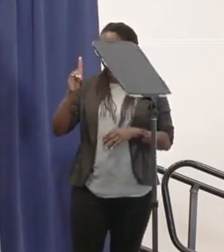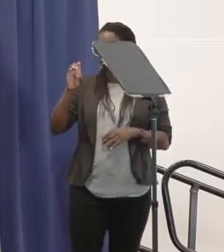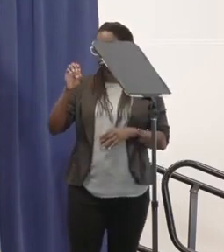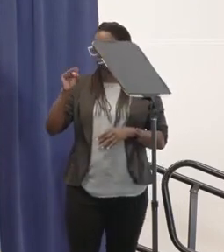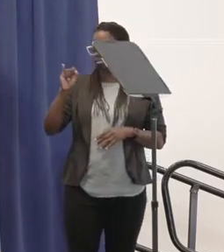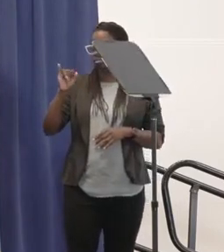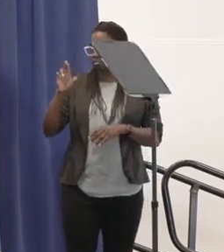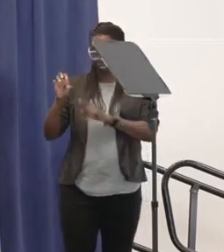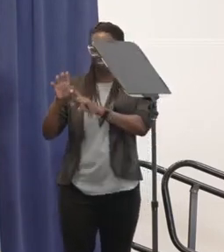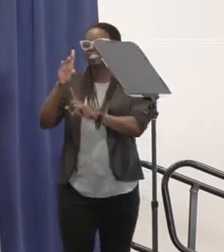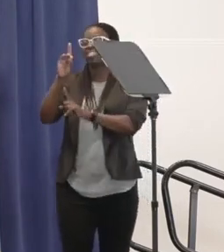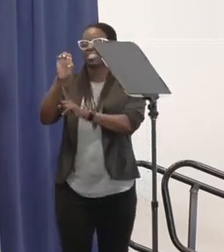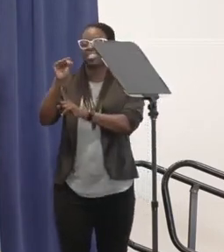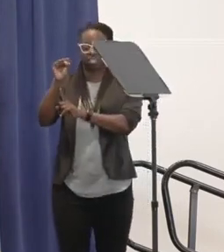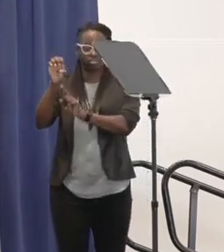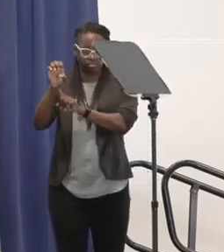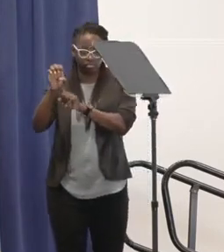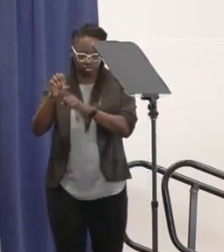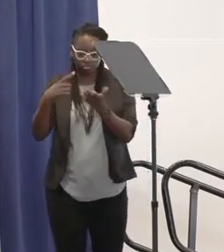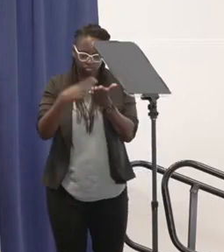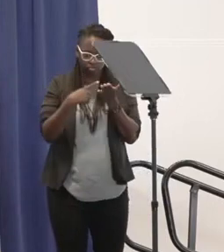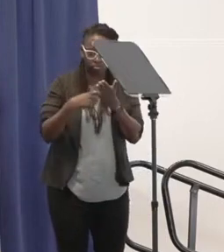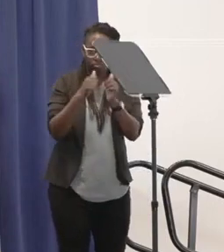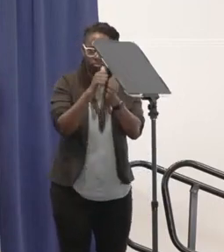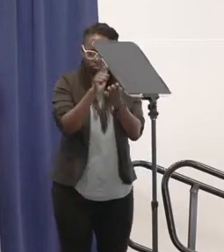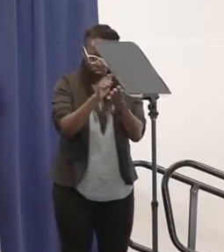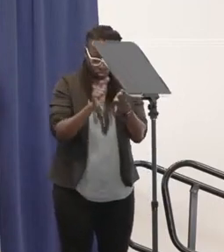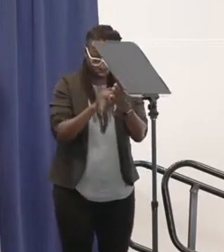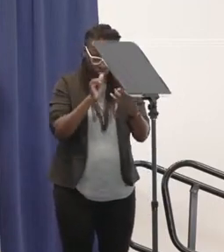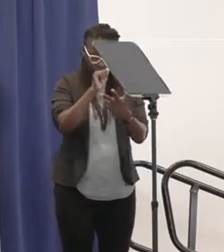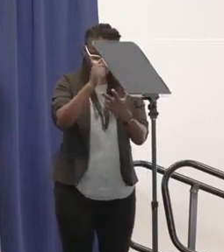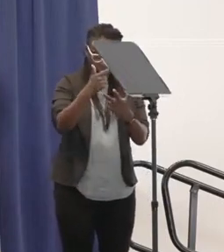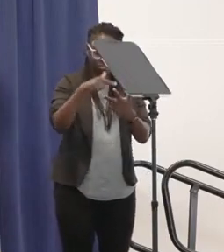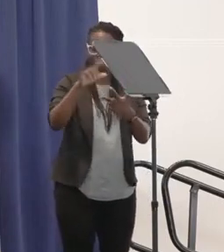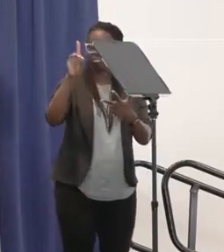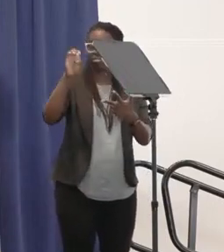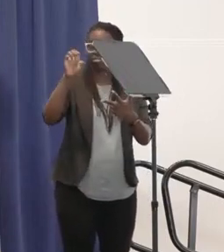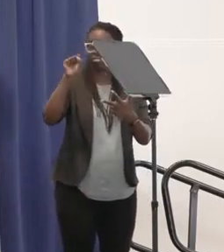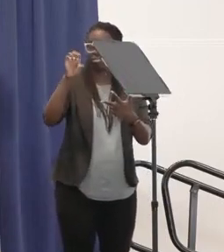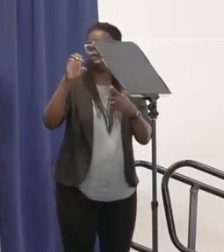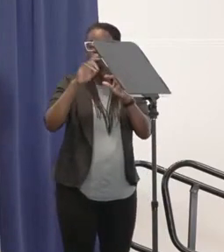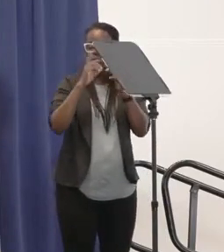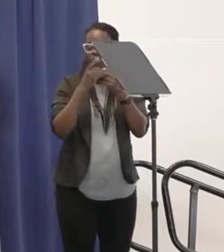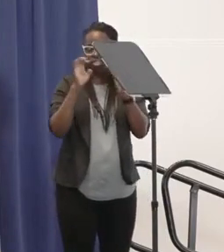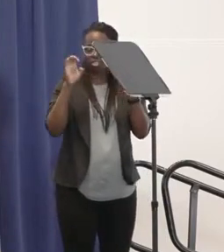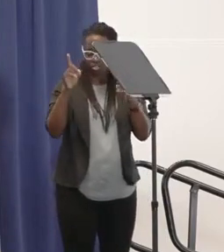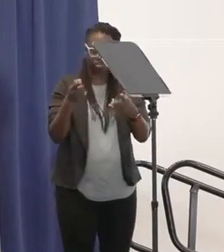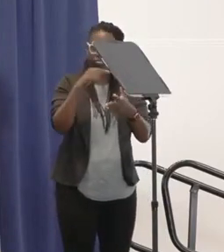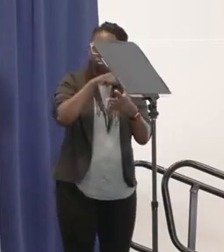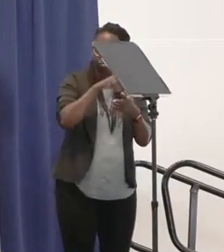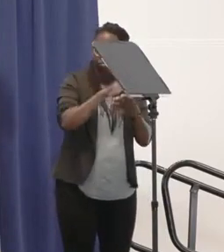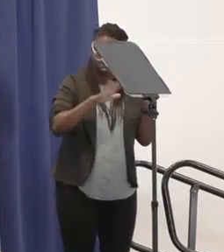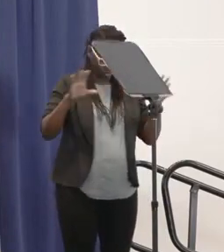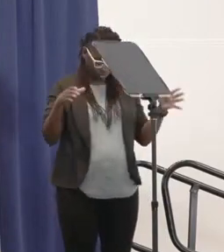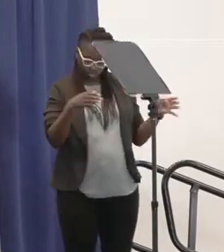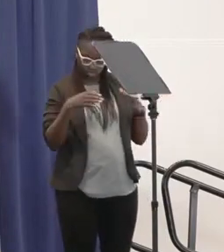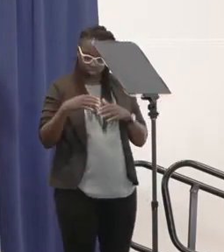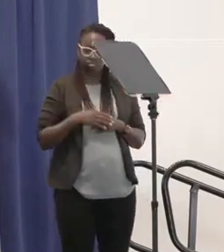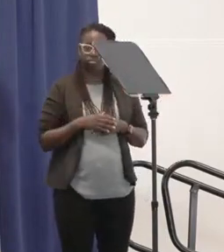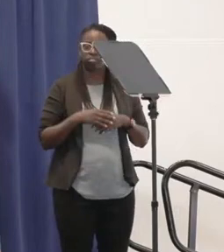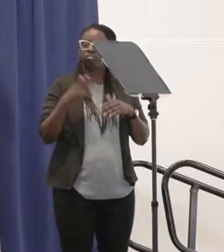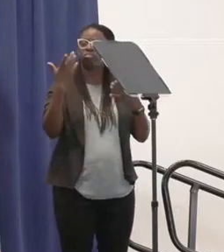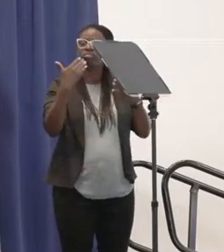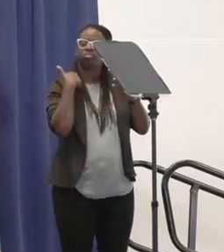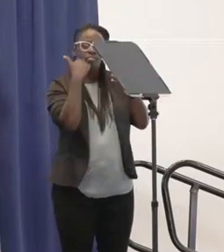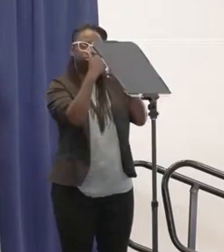months. And together, we have helped develop a set of guidelines to help our schools, colleges, and universities